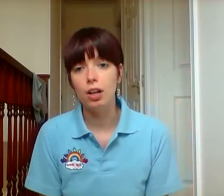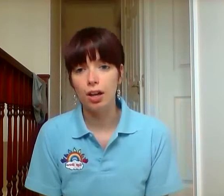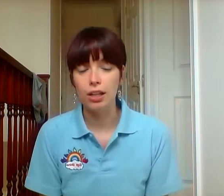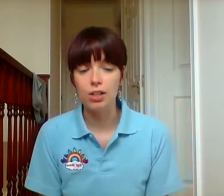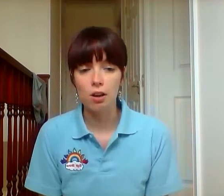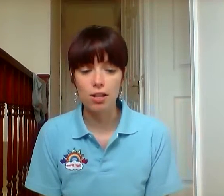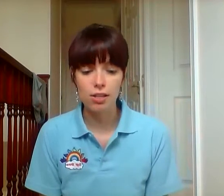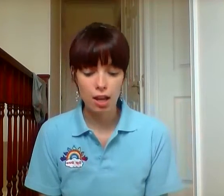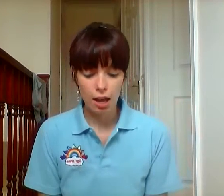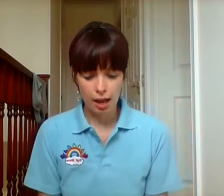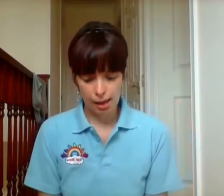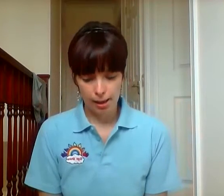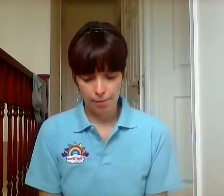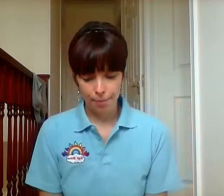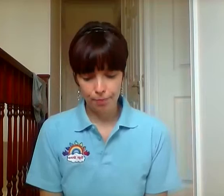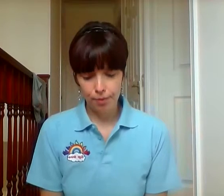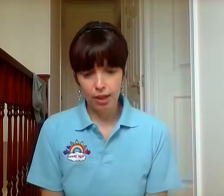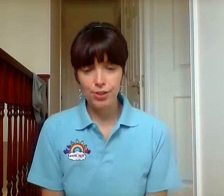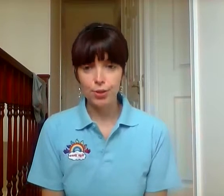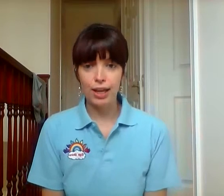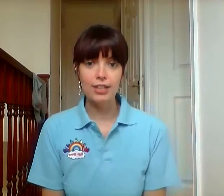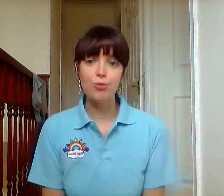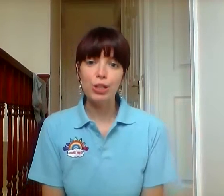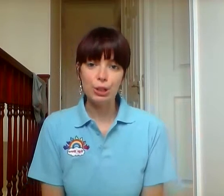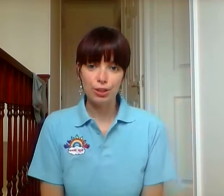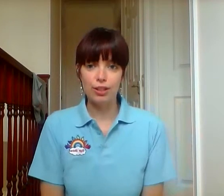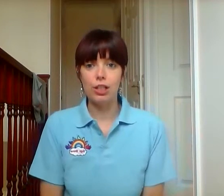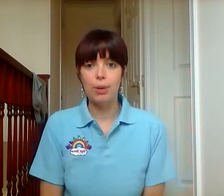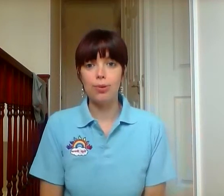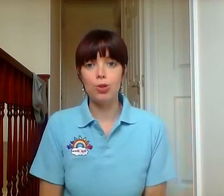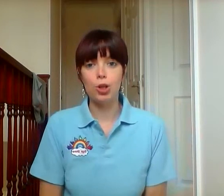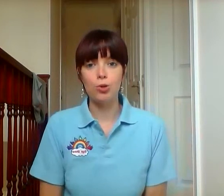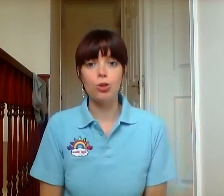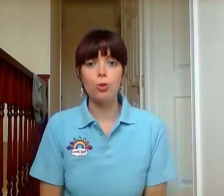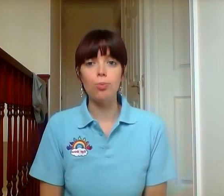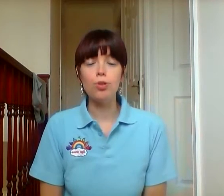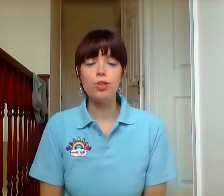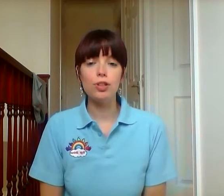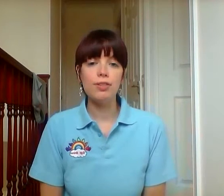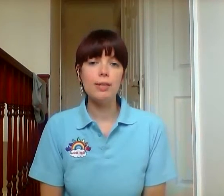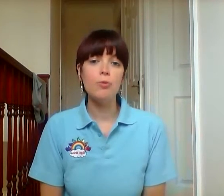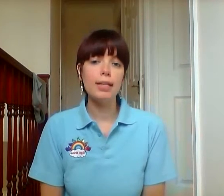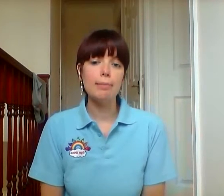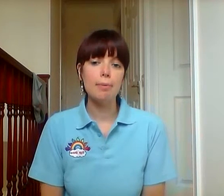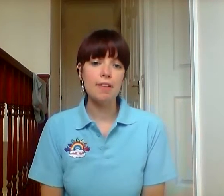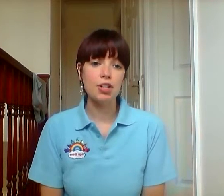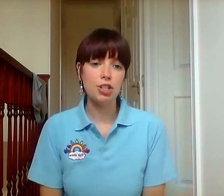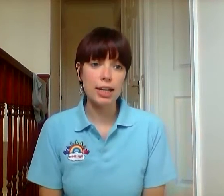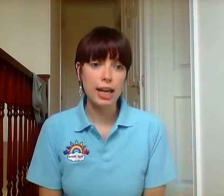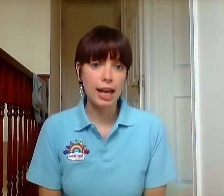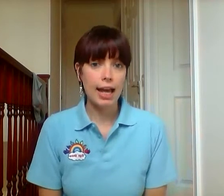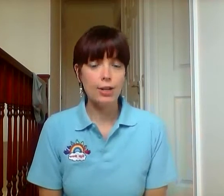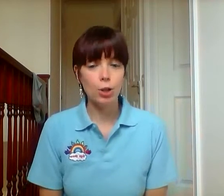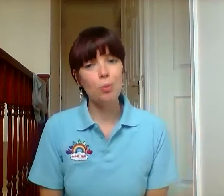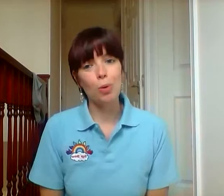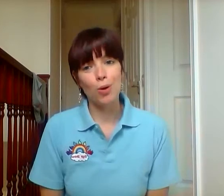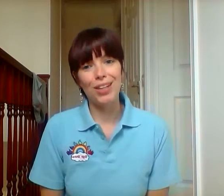learning signs. So yeah, it's a really good thing to learn with your child. Just don't push the signs, they will pick them up eventually, and don't be worried, they